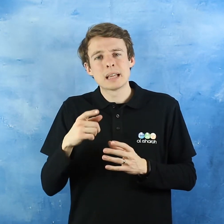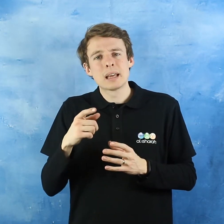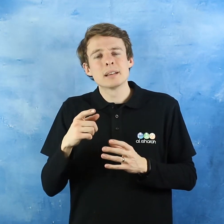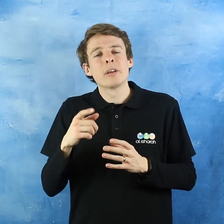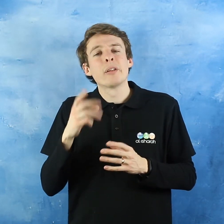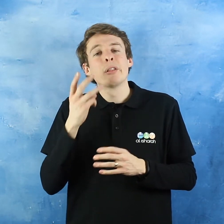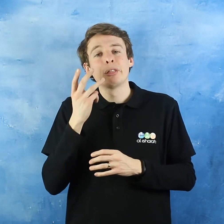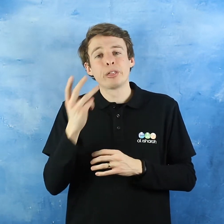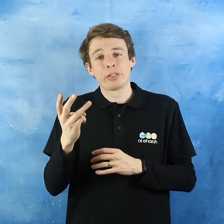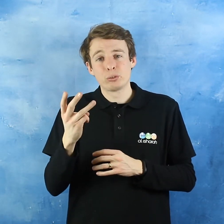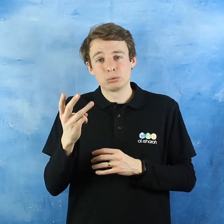is